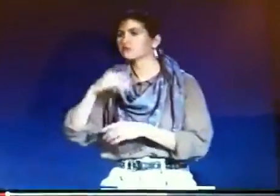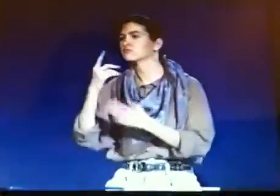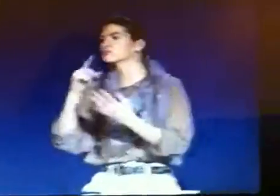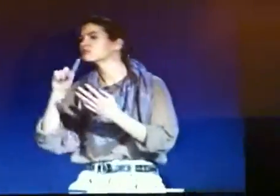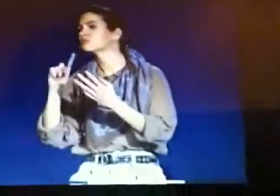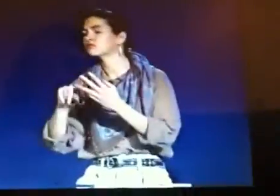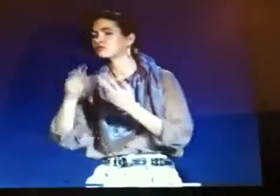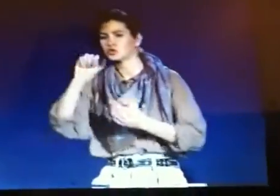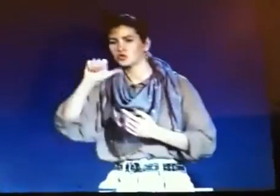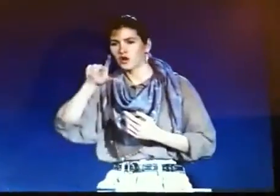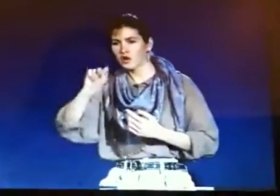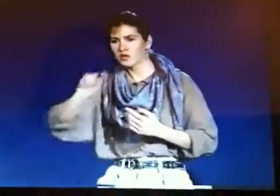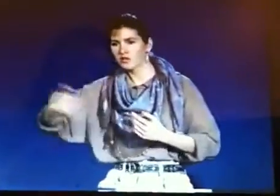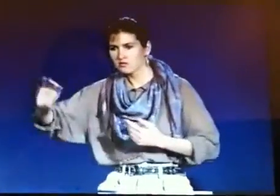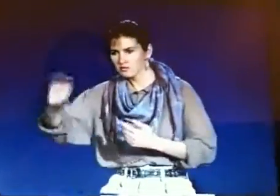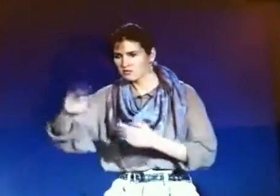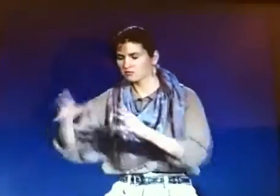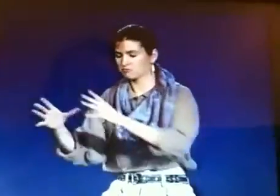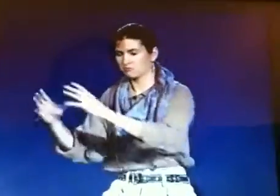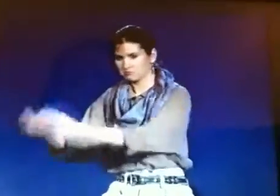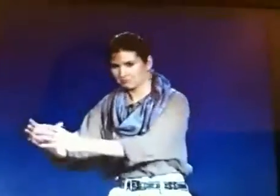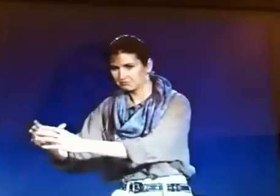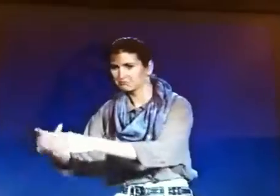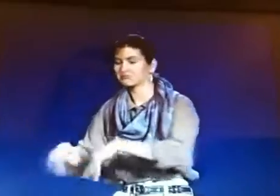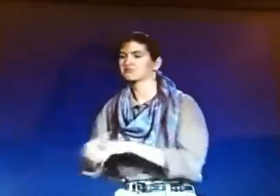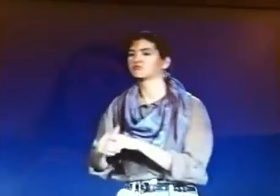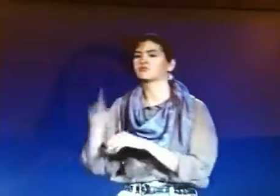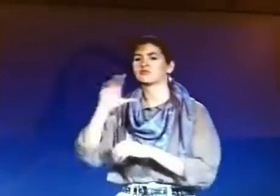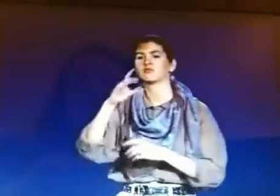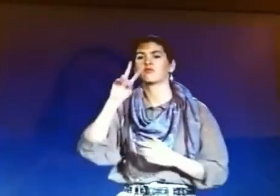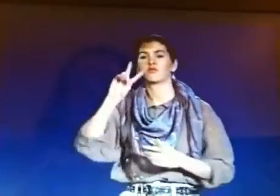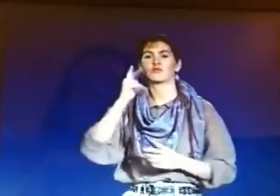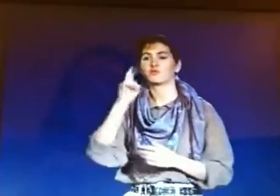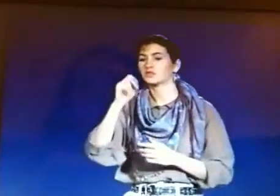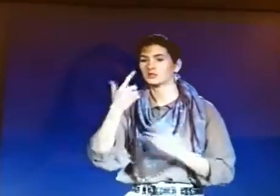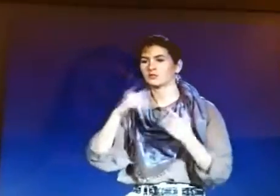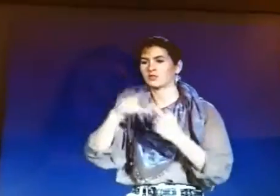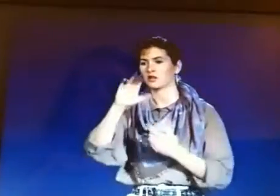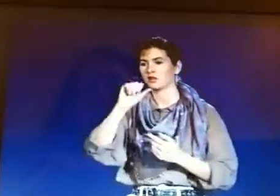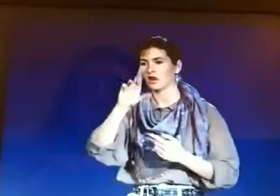So go ahead and get some basil leaves. You can get your salt, get those and set those aside.